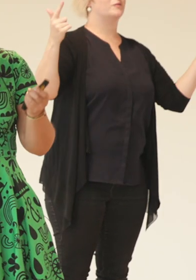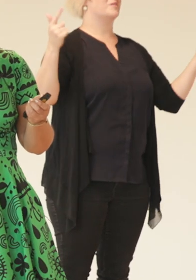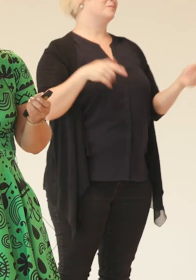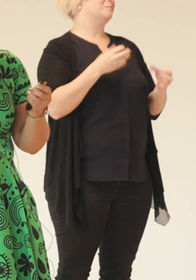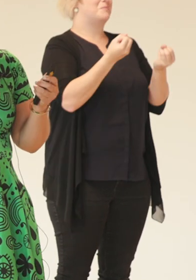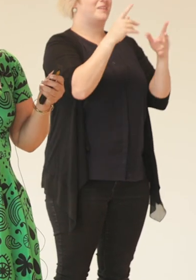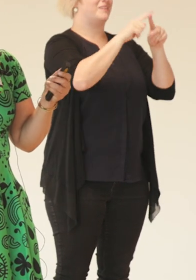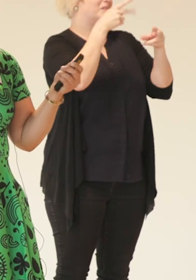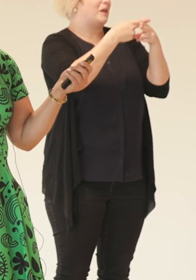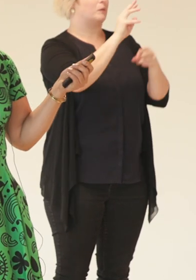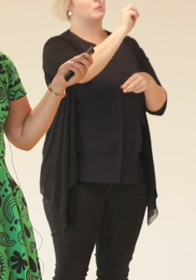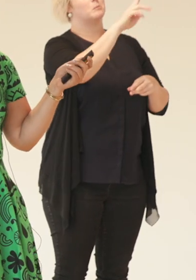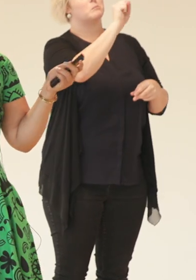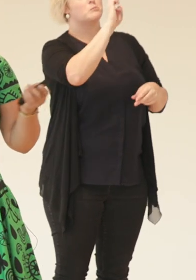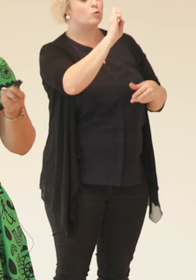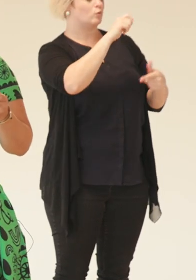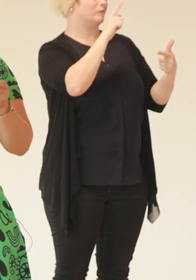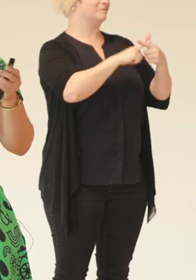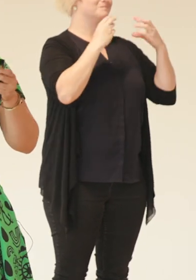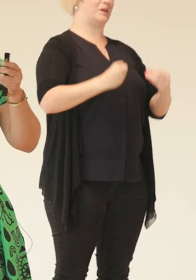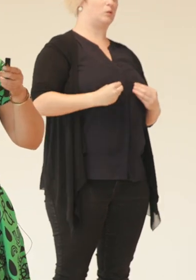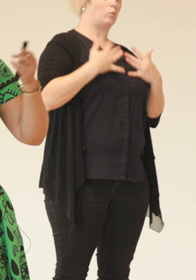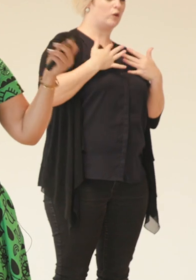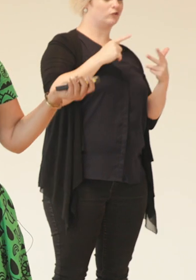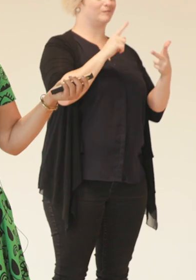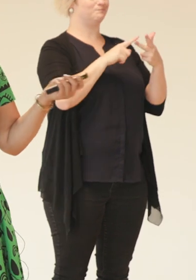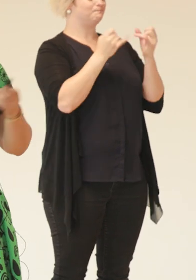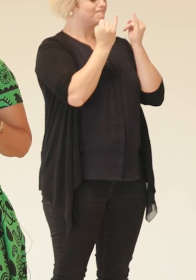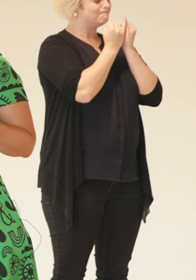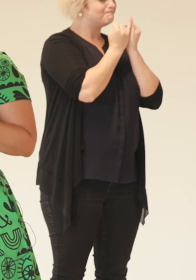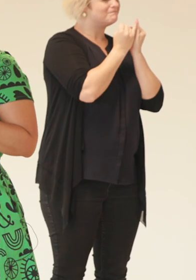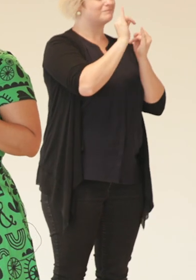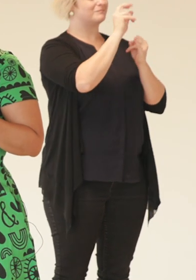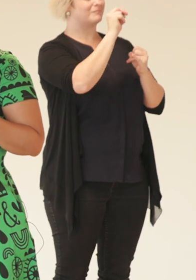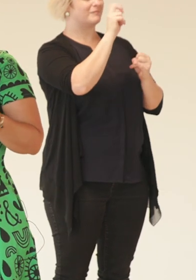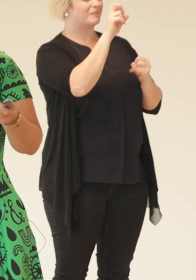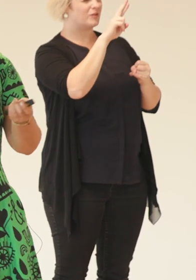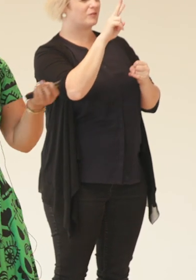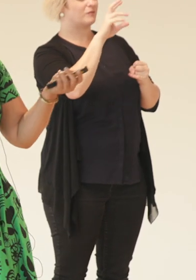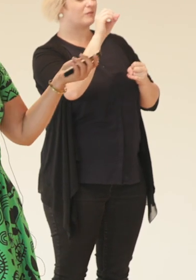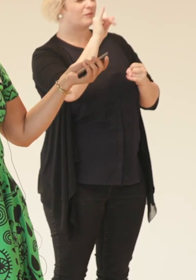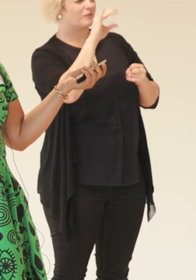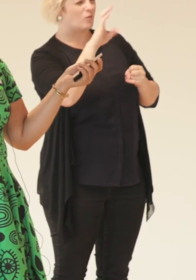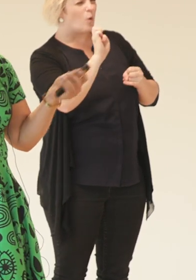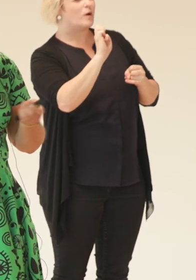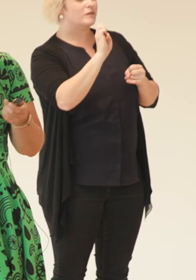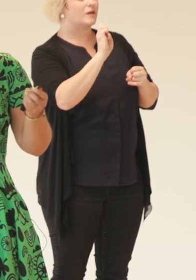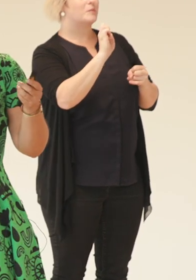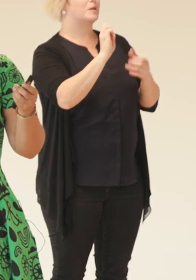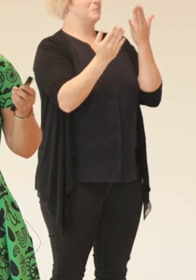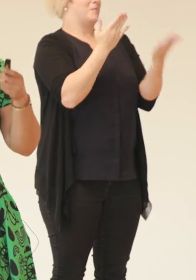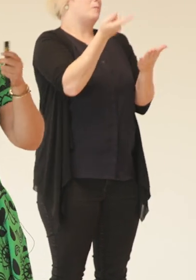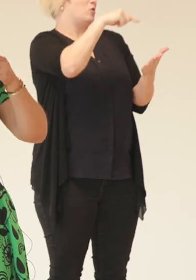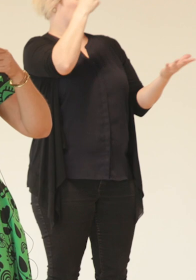but seriously, I feel like there's something else. And maybe if you don't feel that way, that's okay